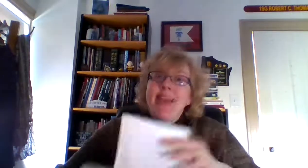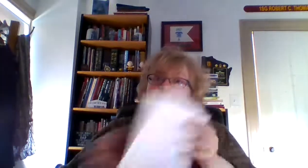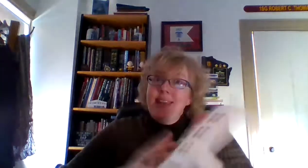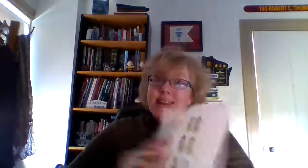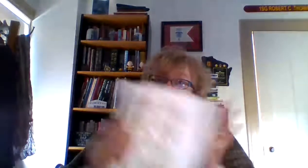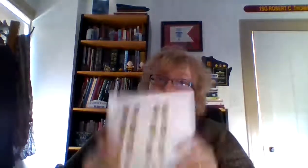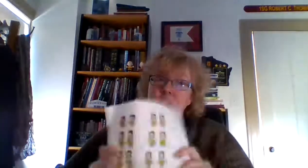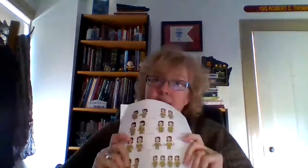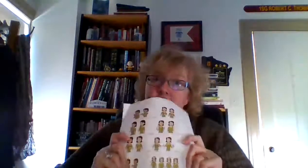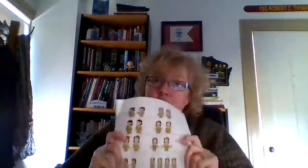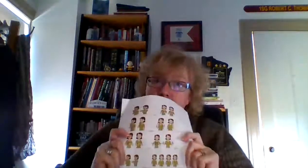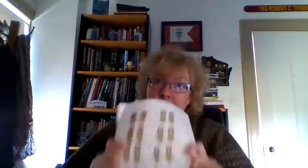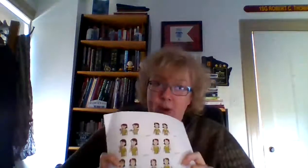That is everything from here.